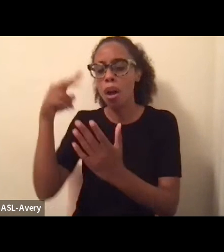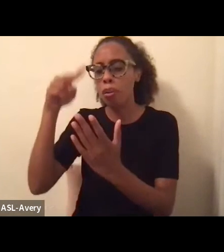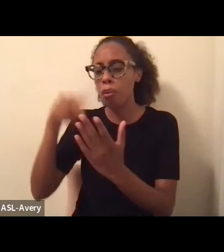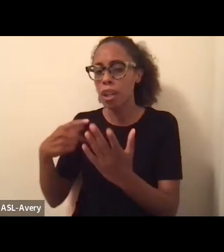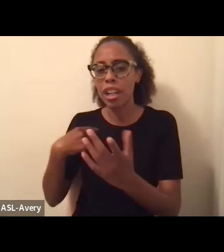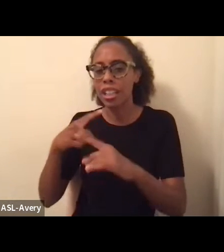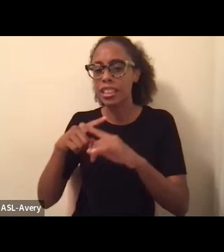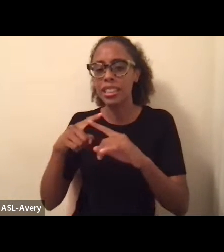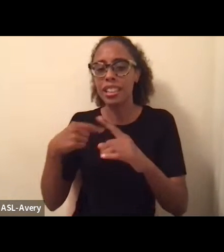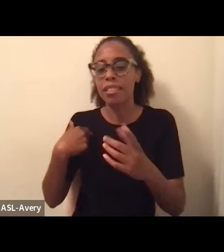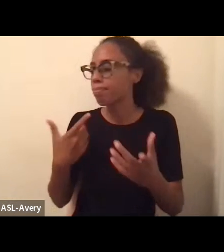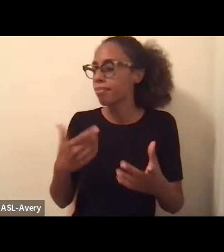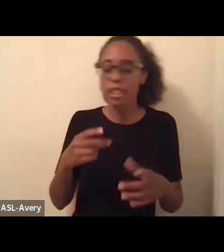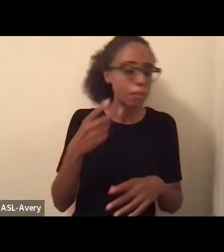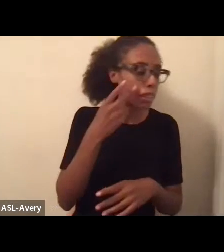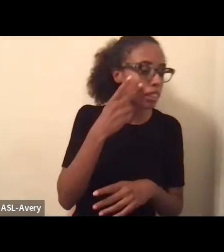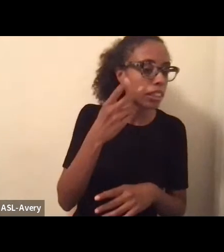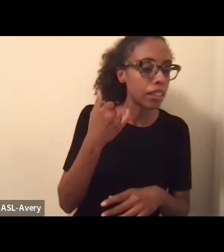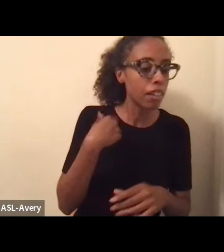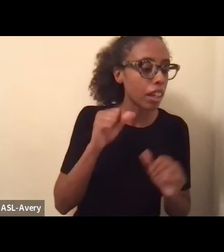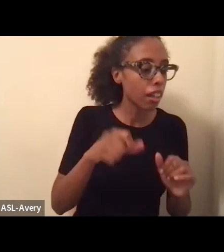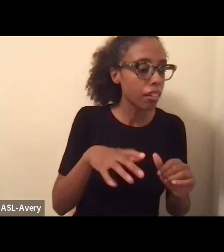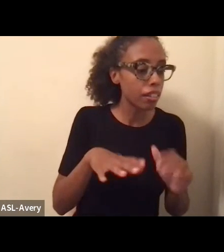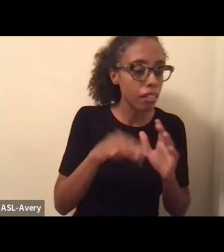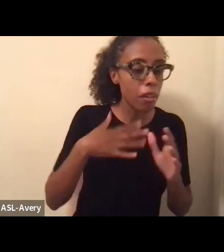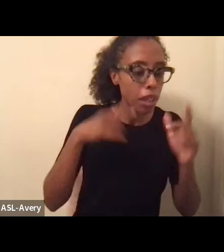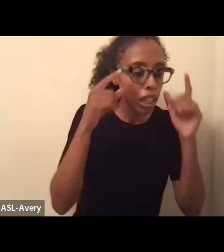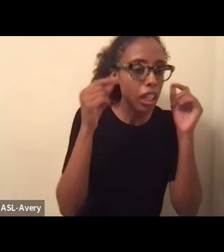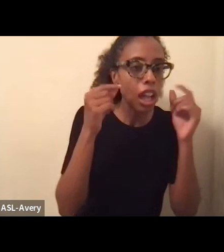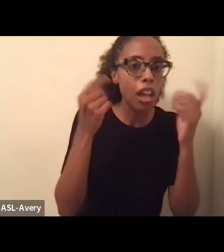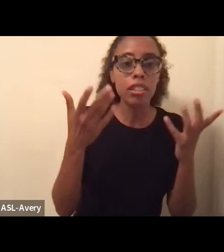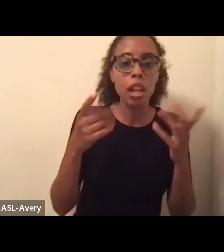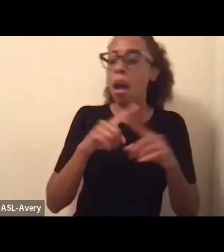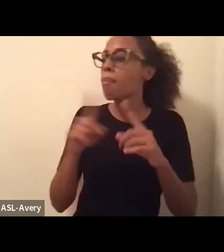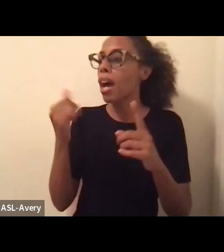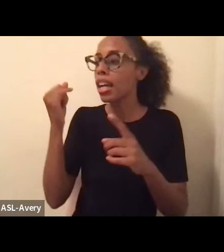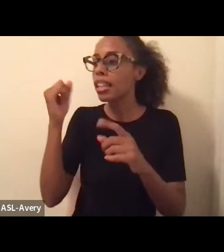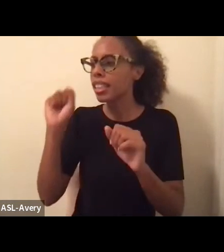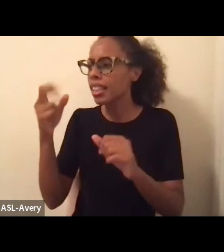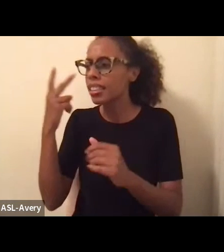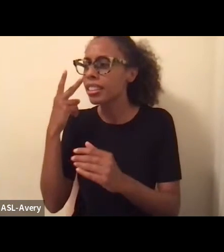glasses. But can somebody else other than me read what Sterling dropped in the chat?